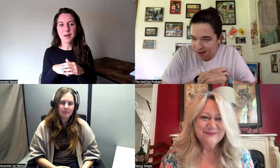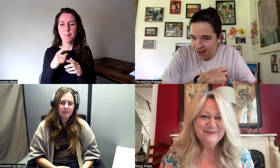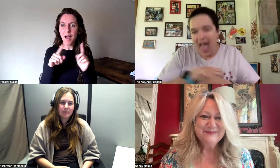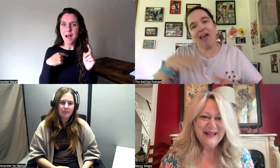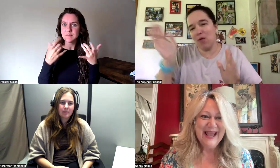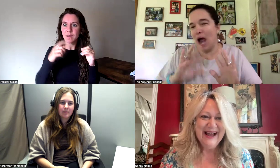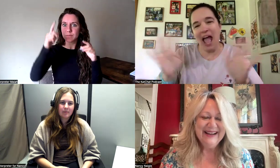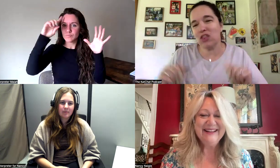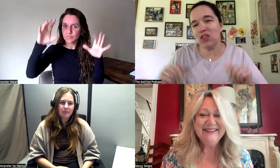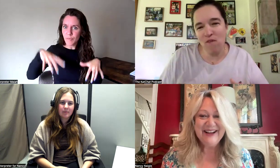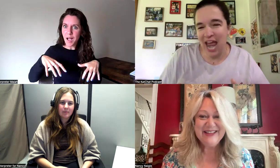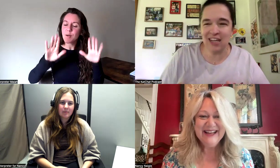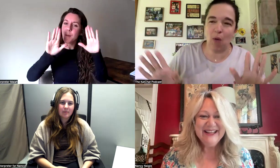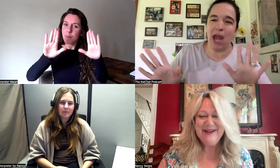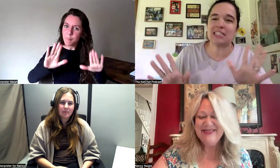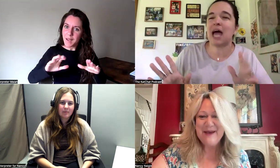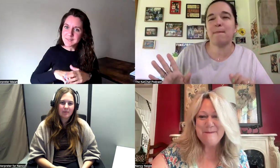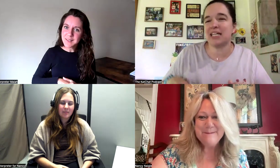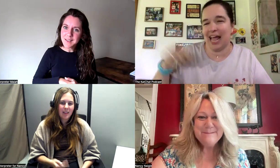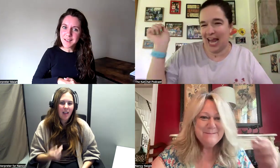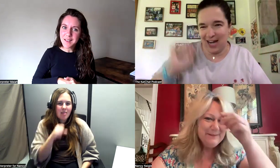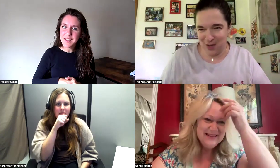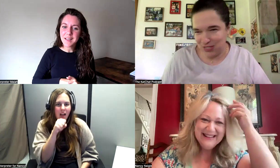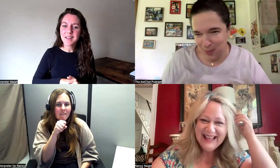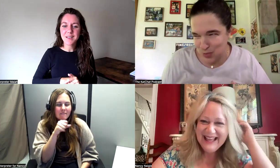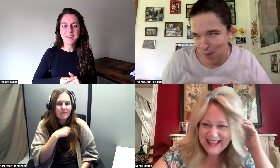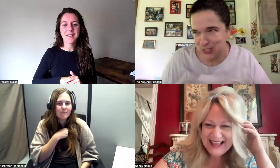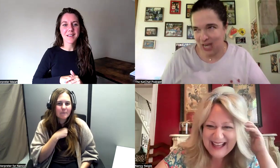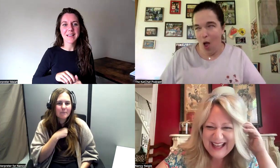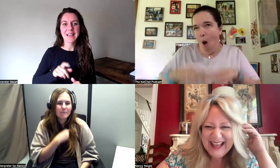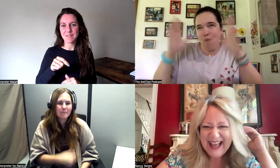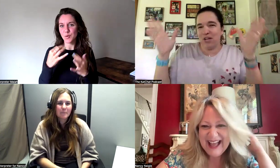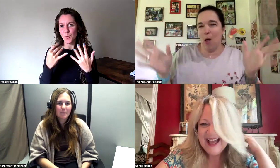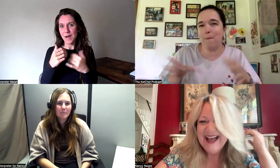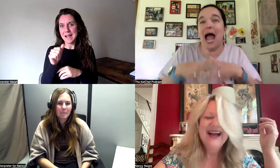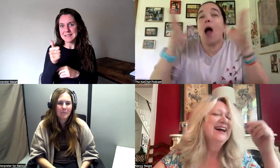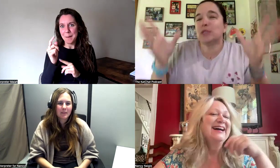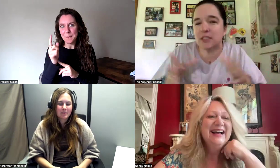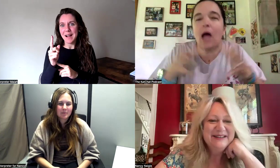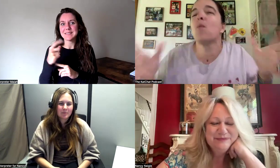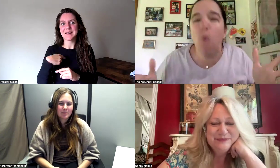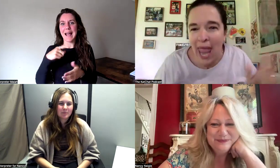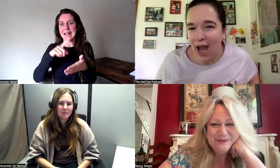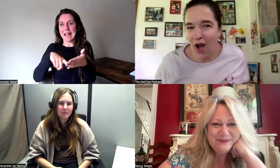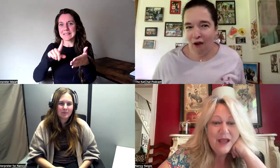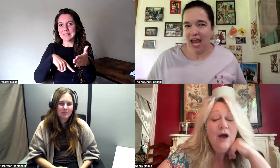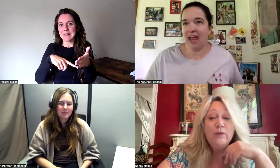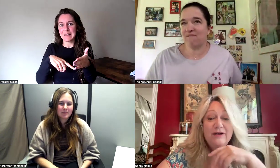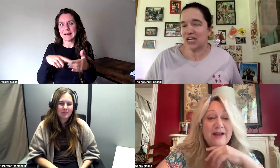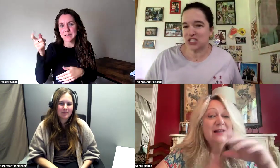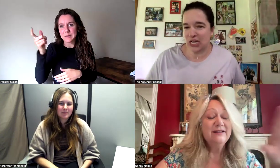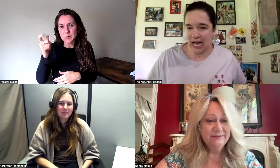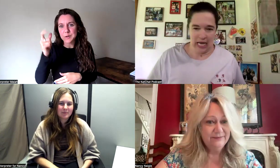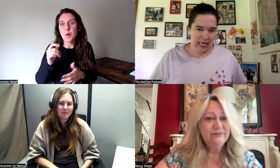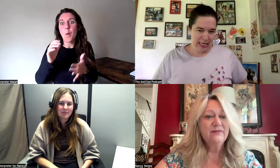amazing. And then yeah, right and I after the love movie that ended, I he had waited that. 10 minutes and I canceled the subscription. Hopefully, it'll be out somewhere